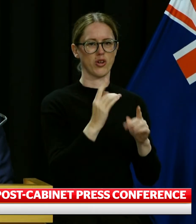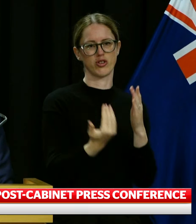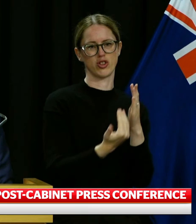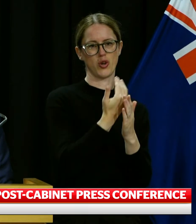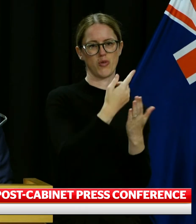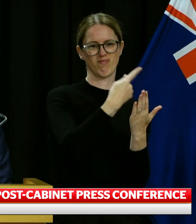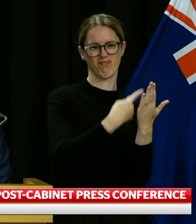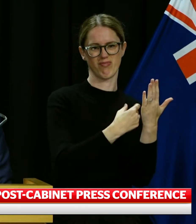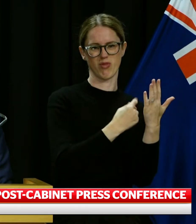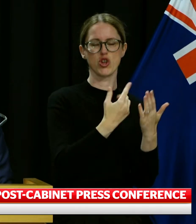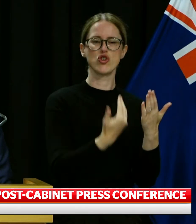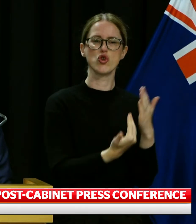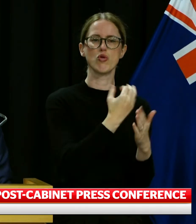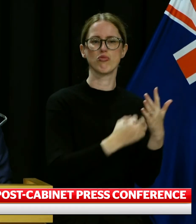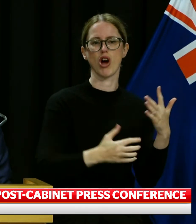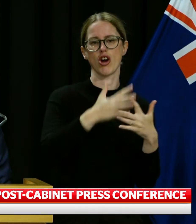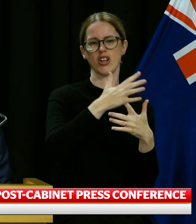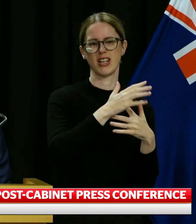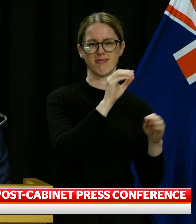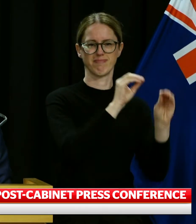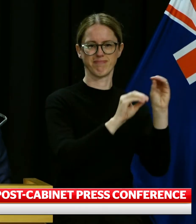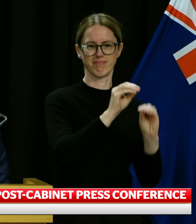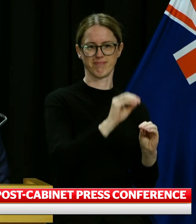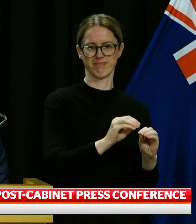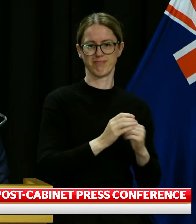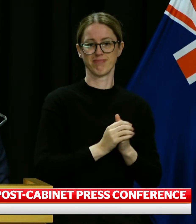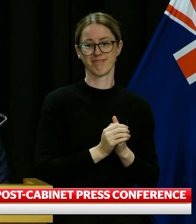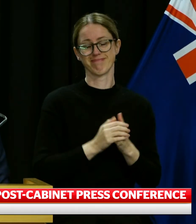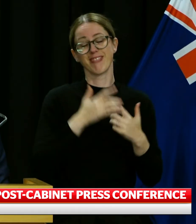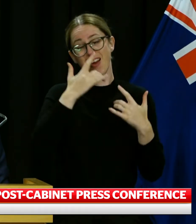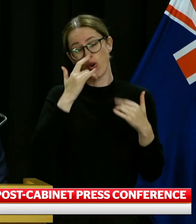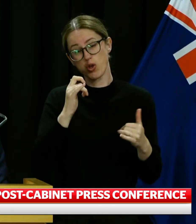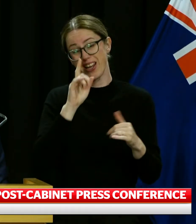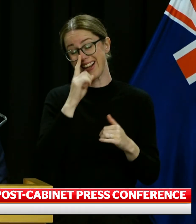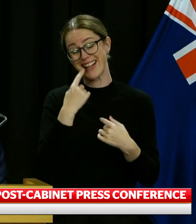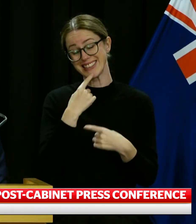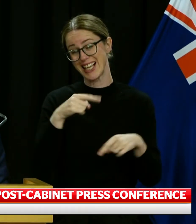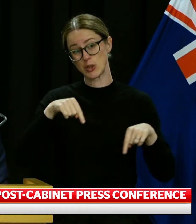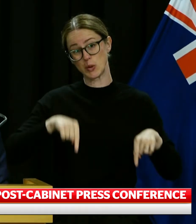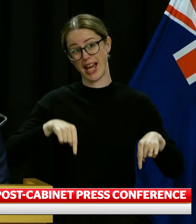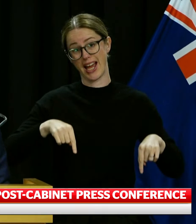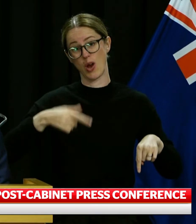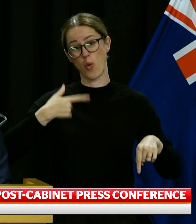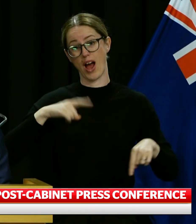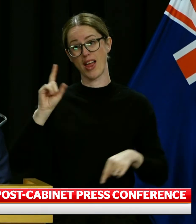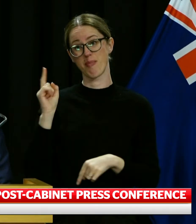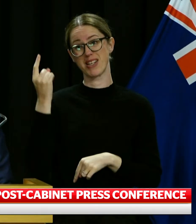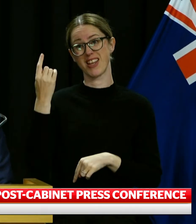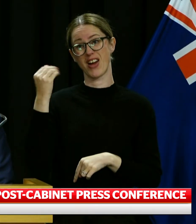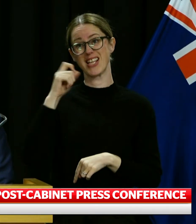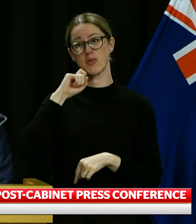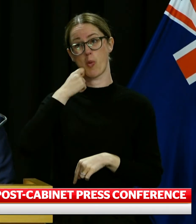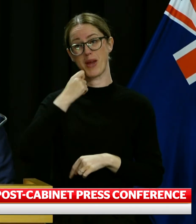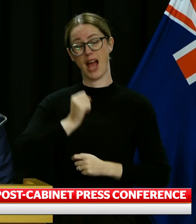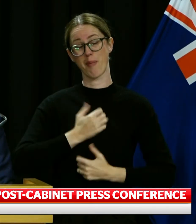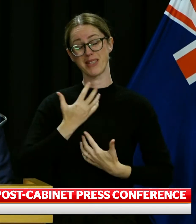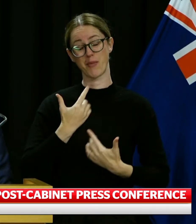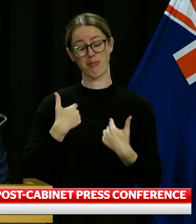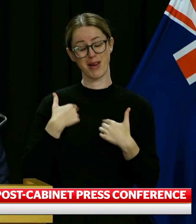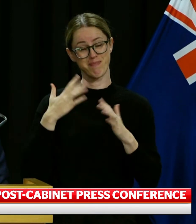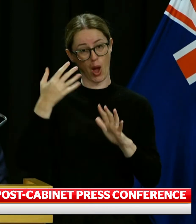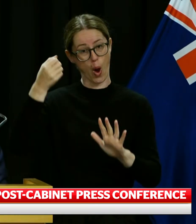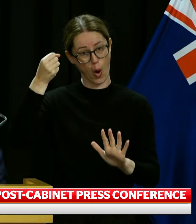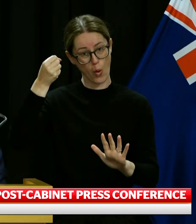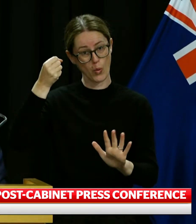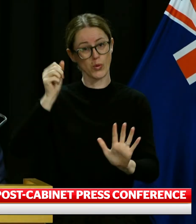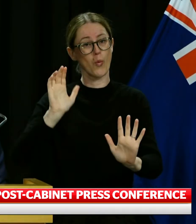our reprioritisation exercise. Unfortunately for all of you, if I say too much about that, the Minister of Finance will get very upset with me. So you'll just have